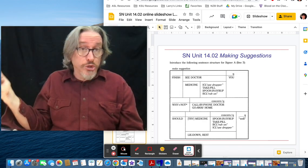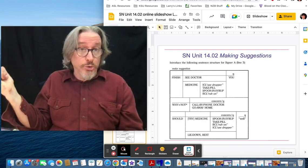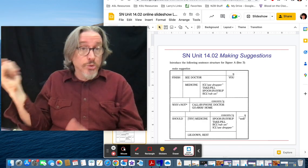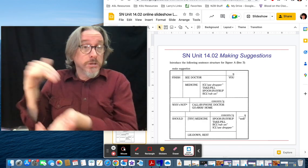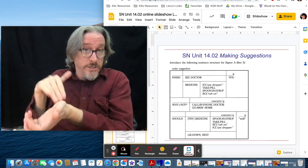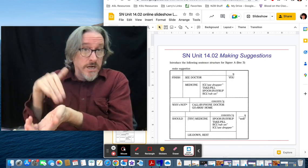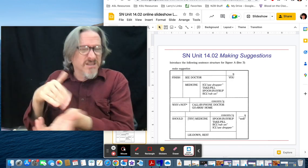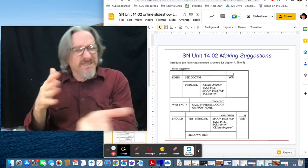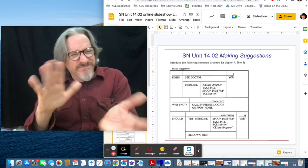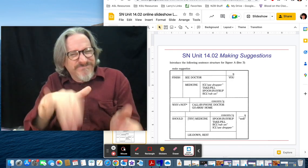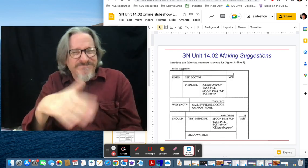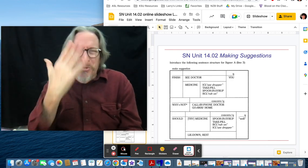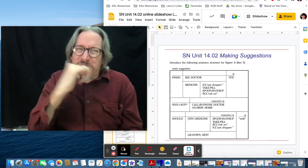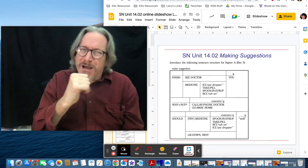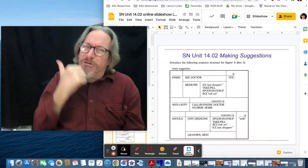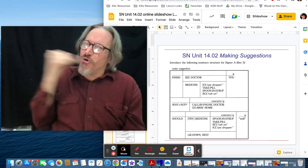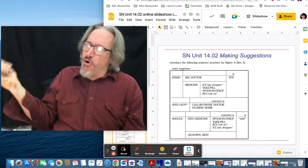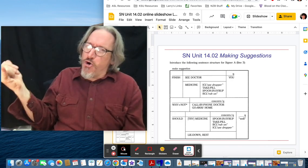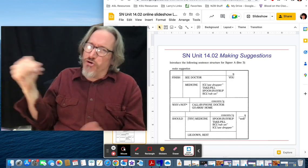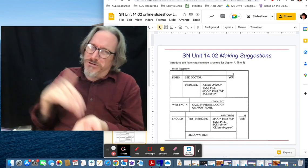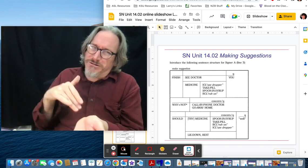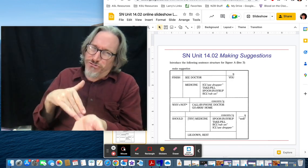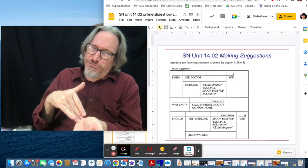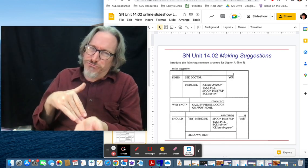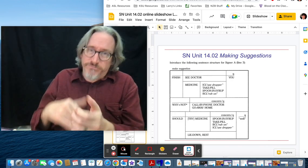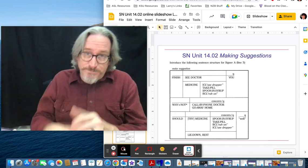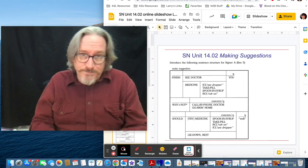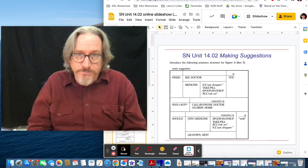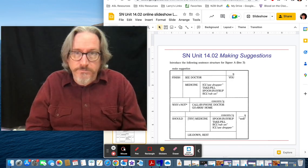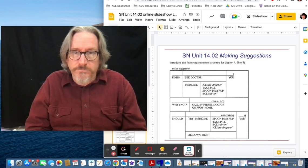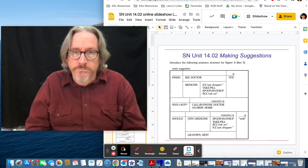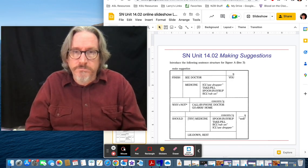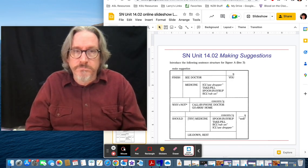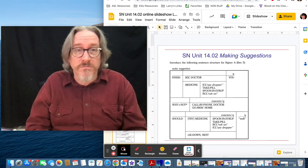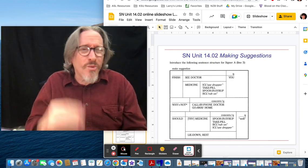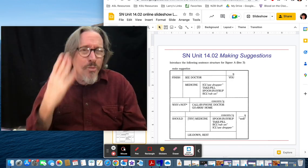Call to the doctor. Call doctor.